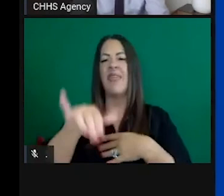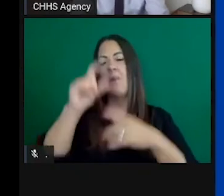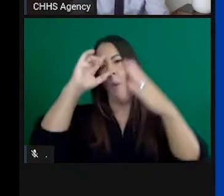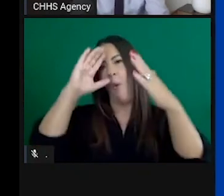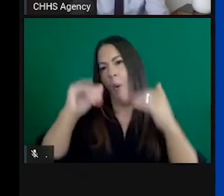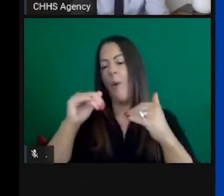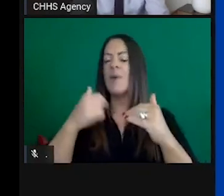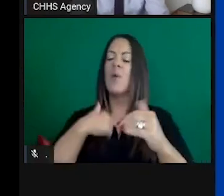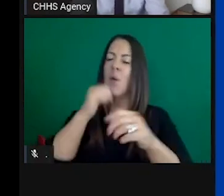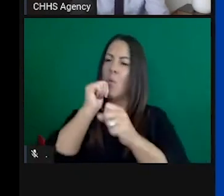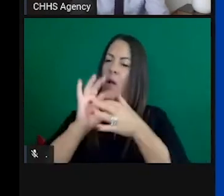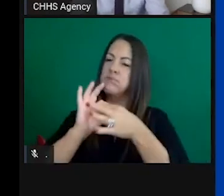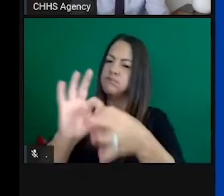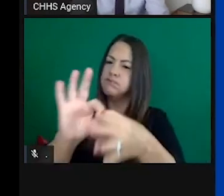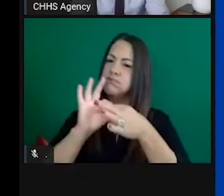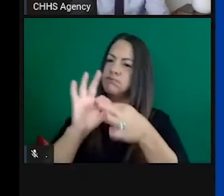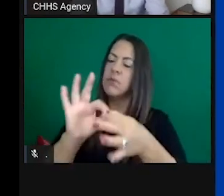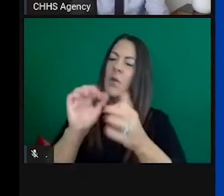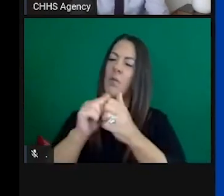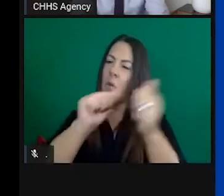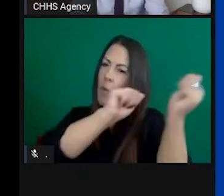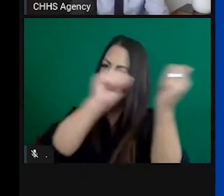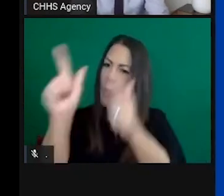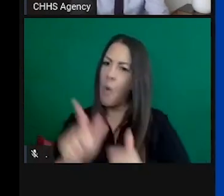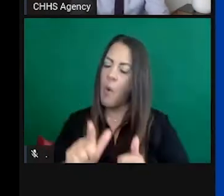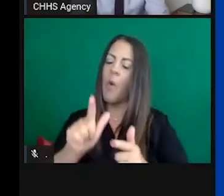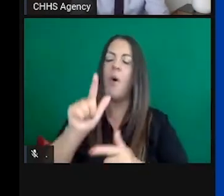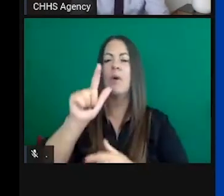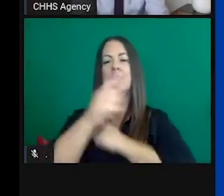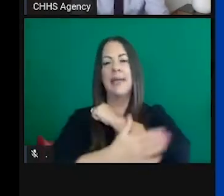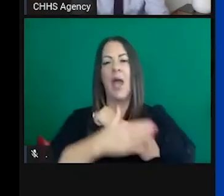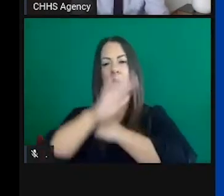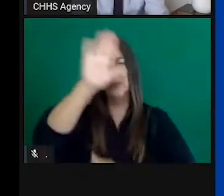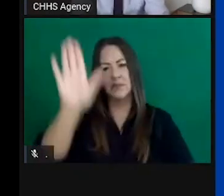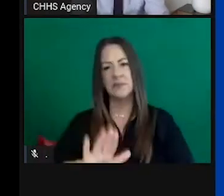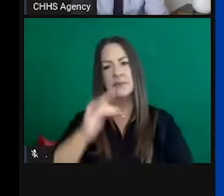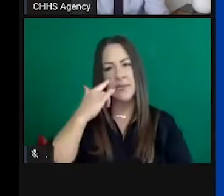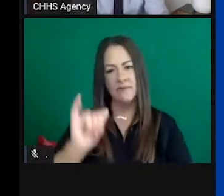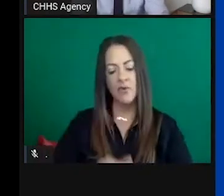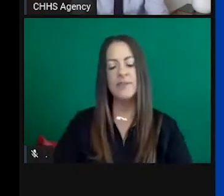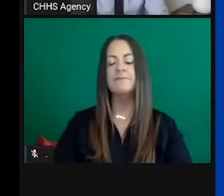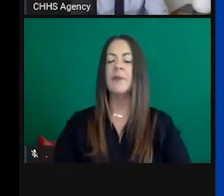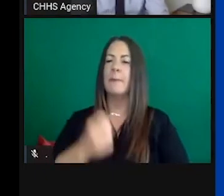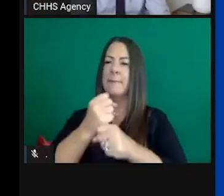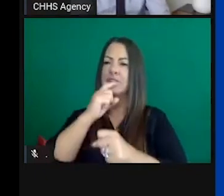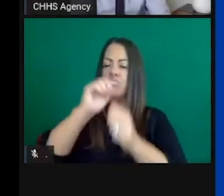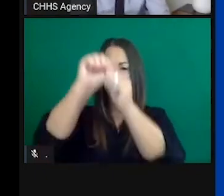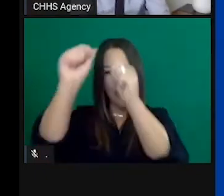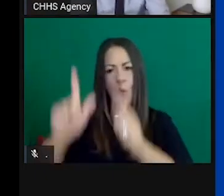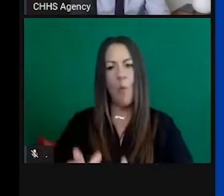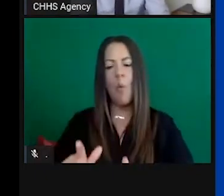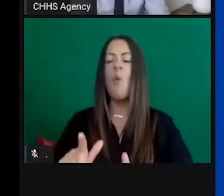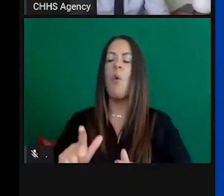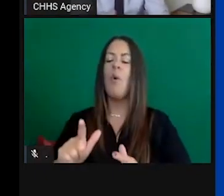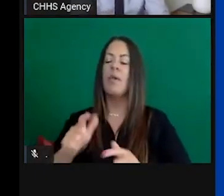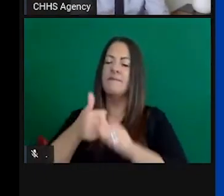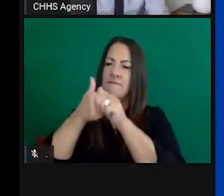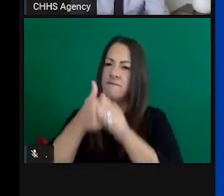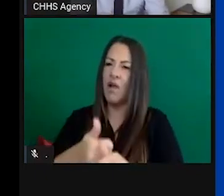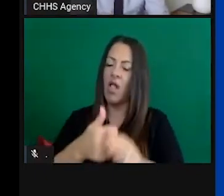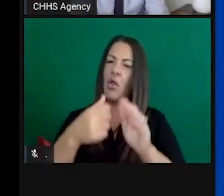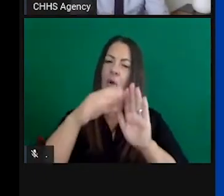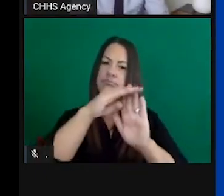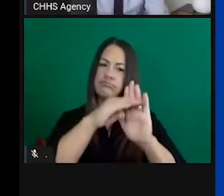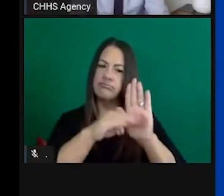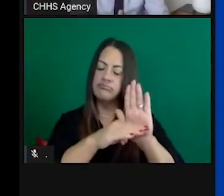to work with counties as they move through the tiering system to make sure that all preventative measures, that